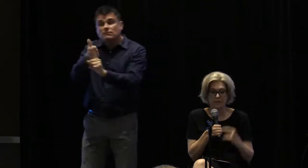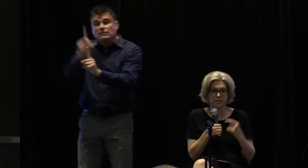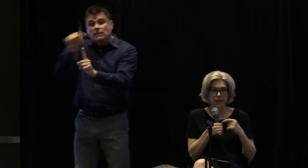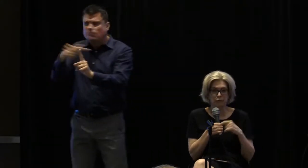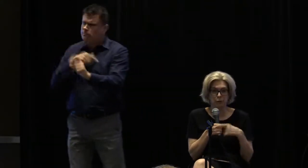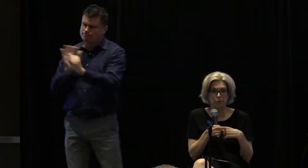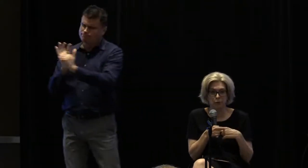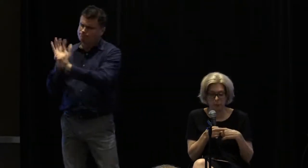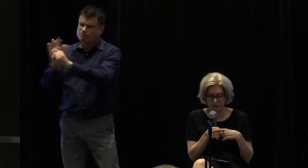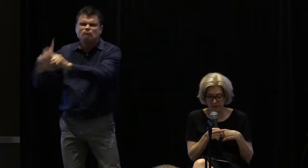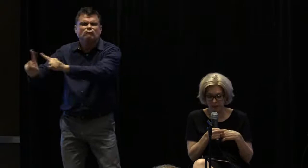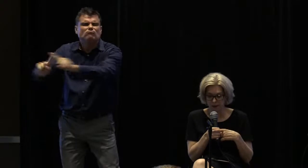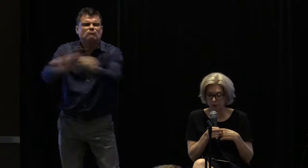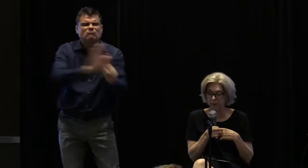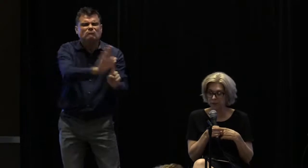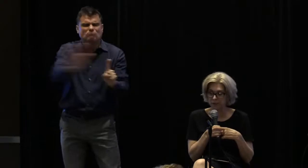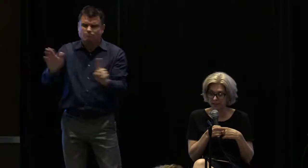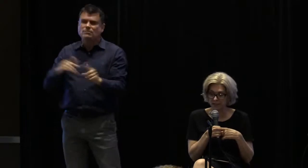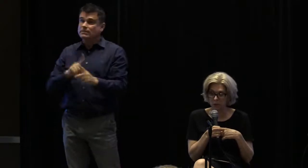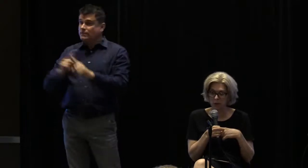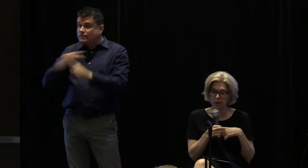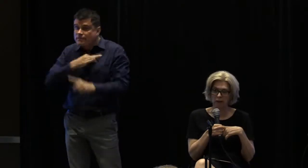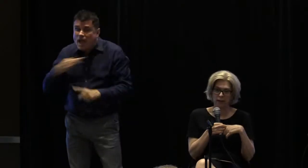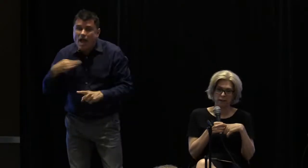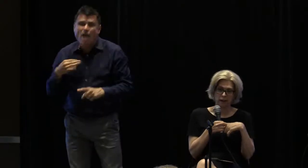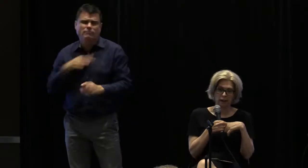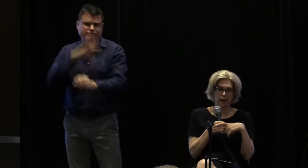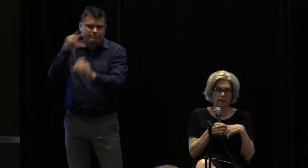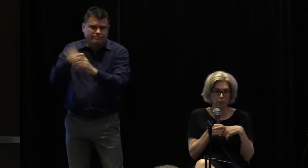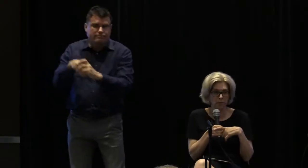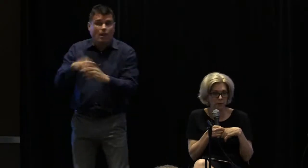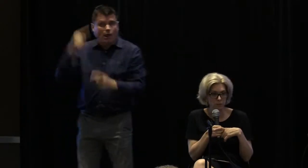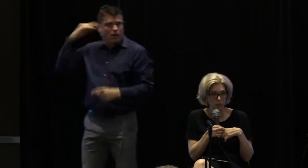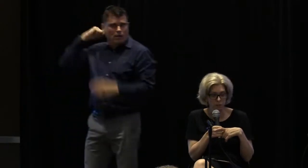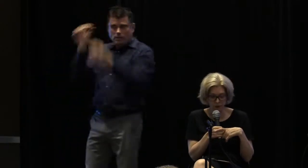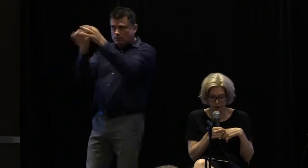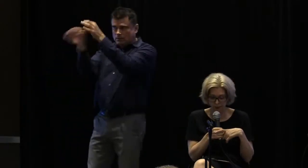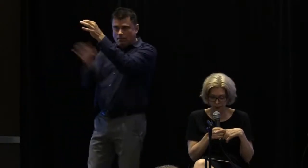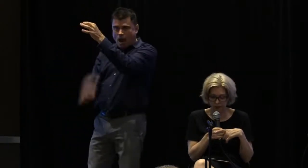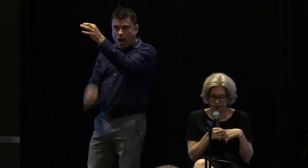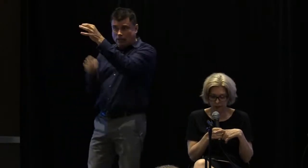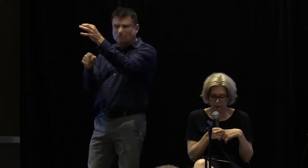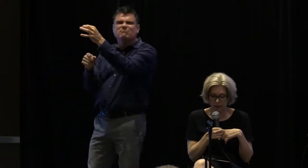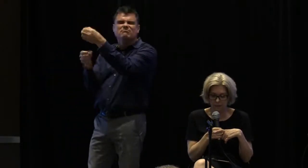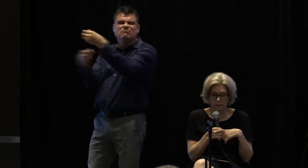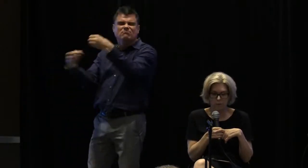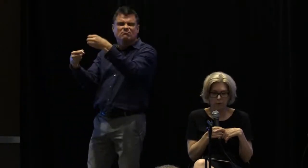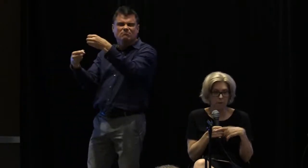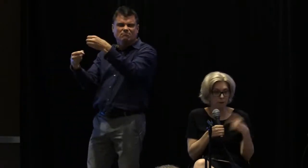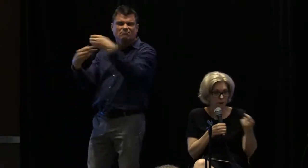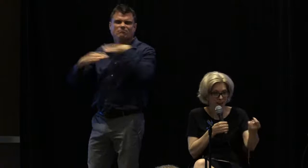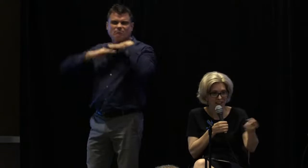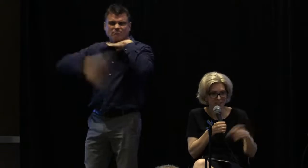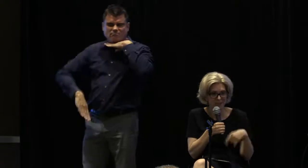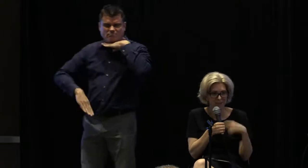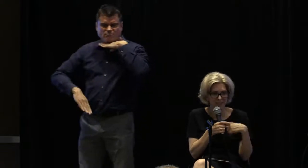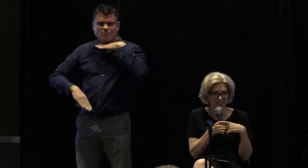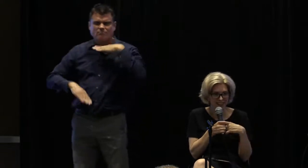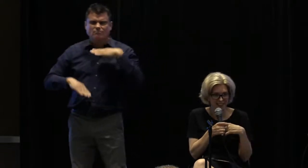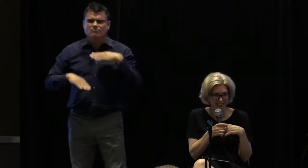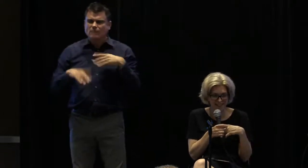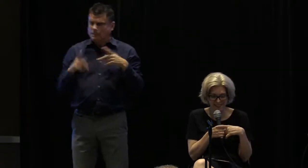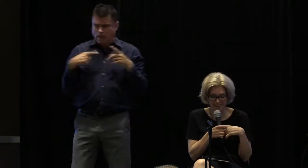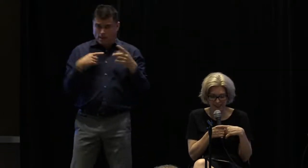I was a staff member with Spinal Cord Injury BC, where I ran their peer support program. I was a board member at